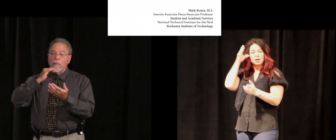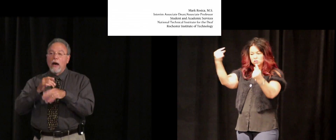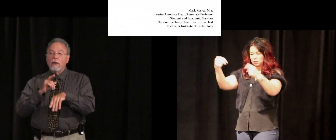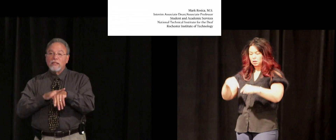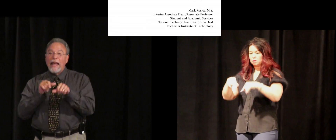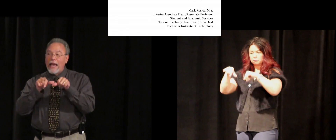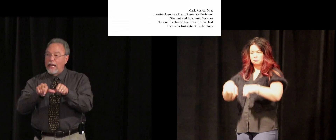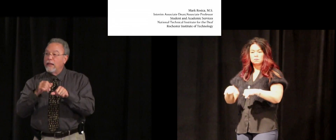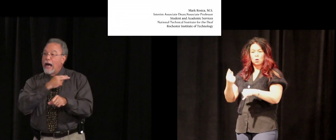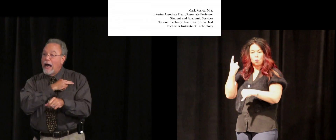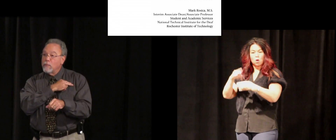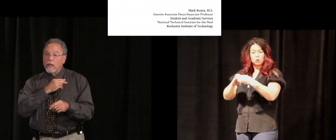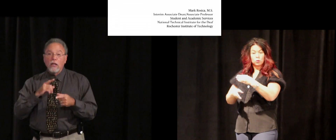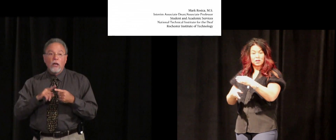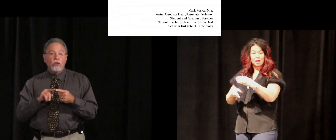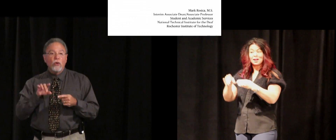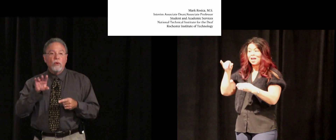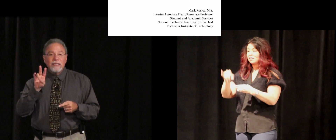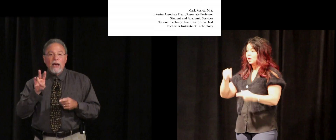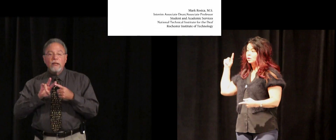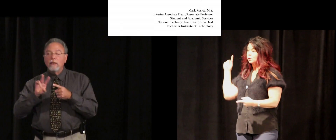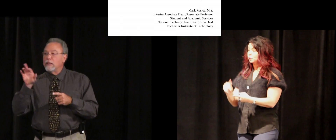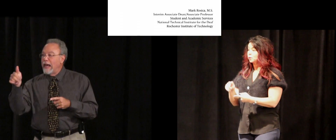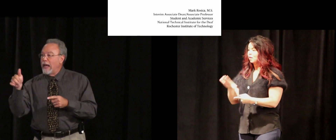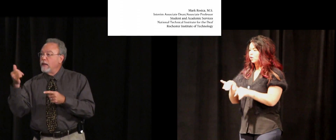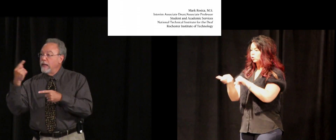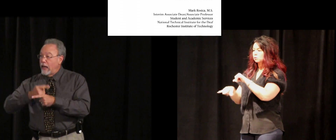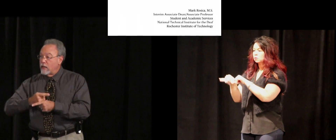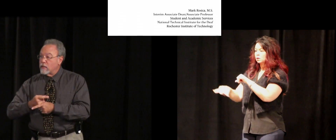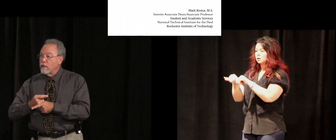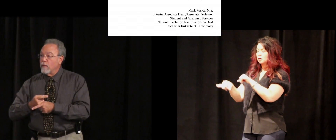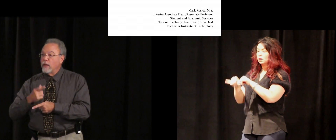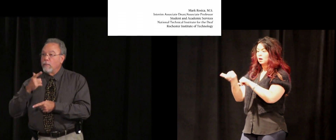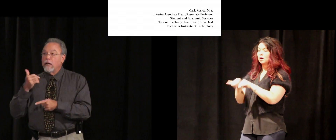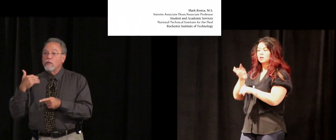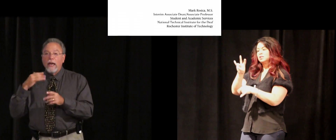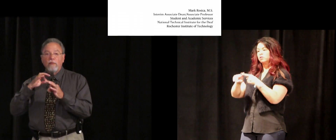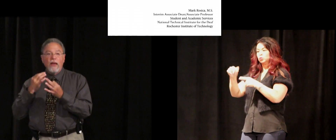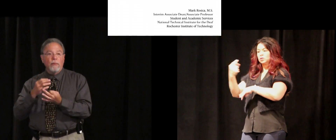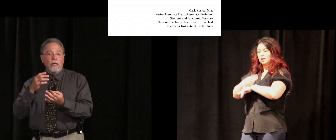So I like the framework because it gives us a way to understand emotional development also.